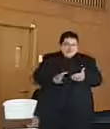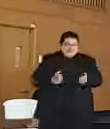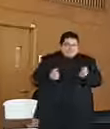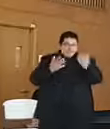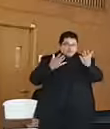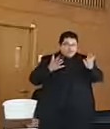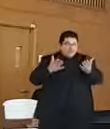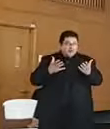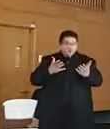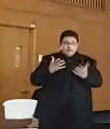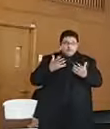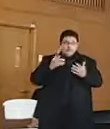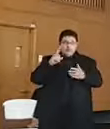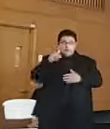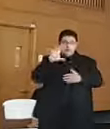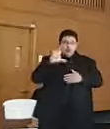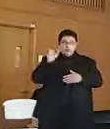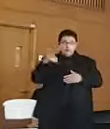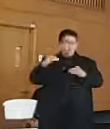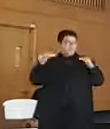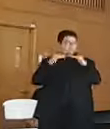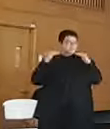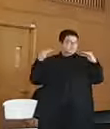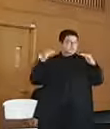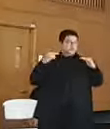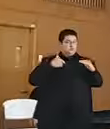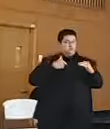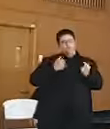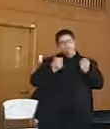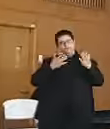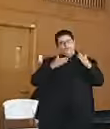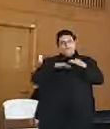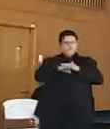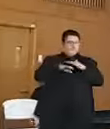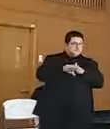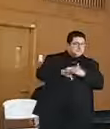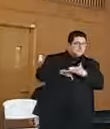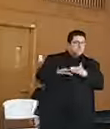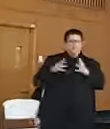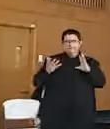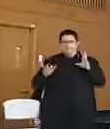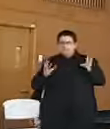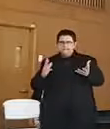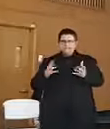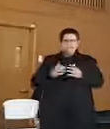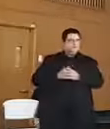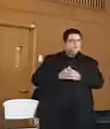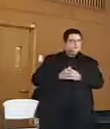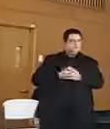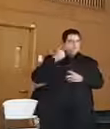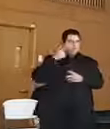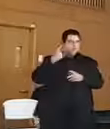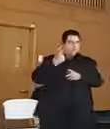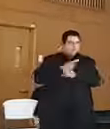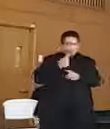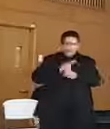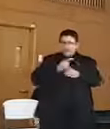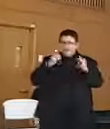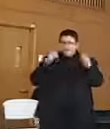100% equity. We've always provided access and adequate education, things free, appropriate education, adequate